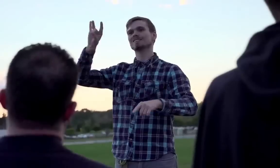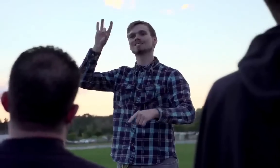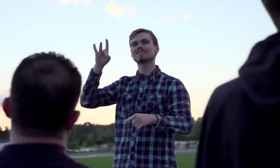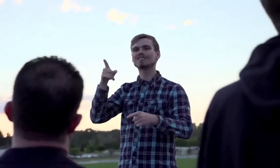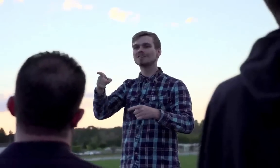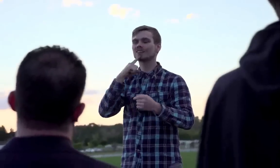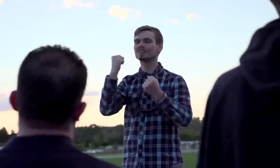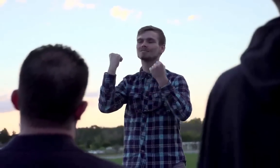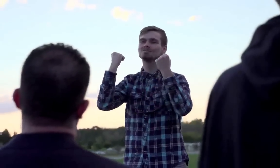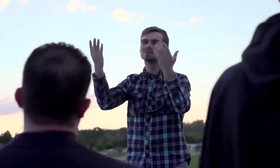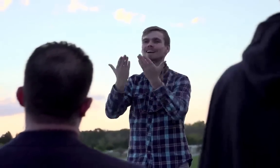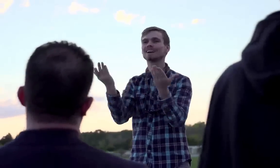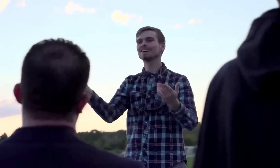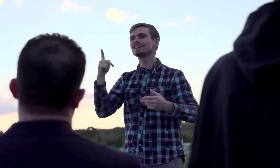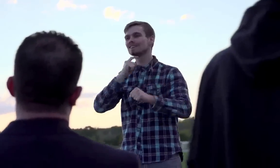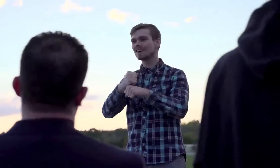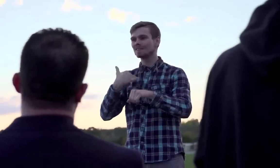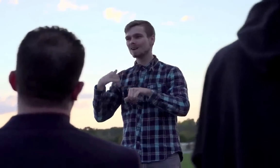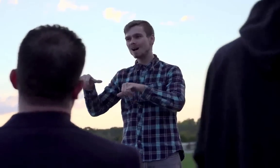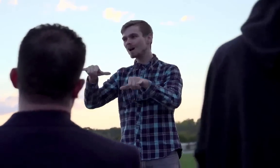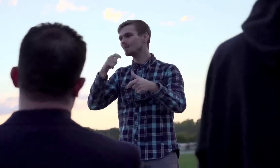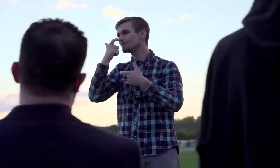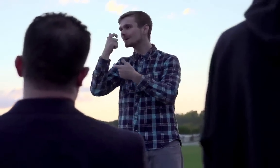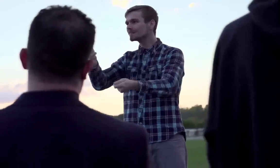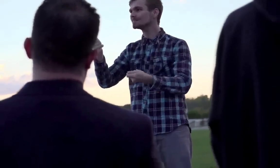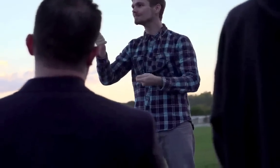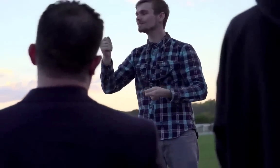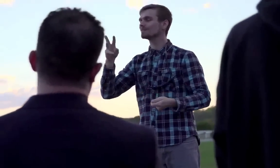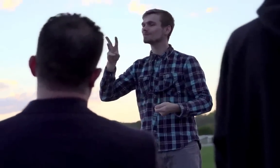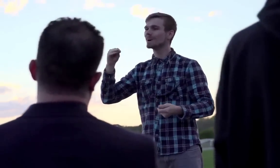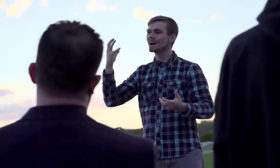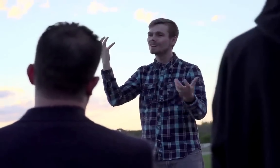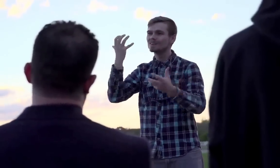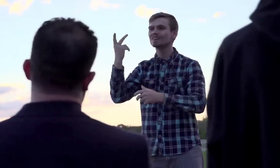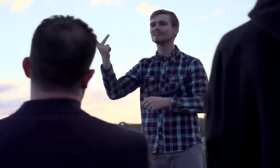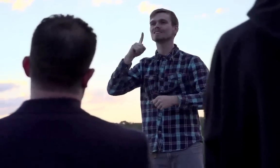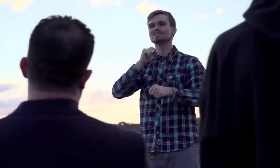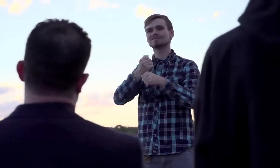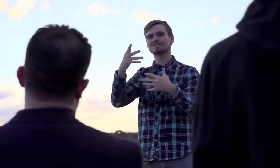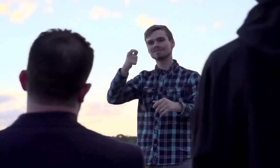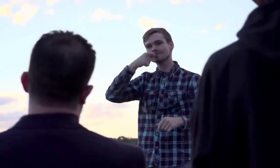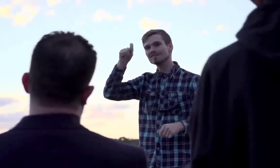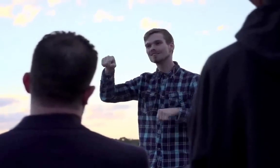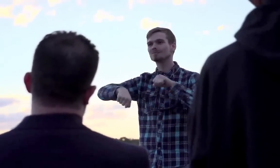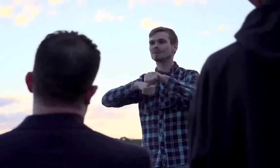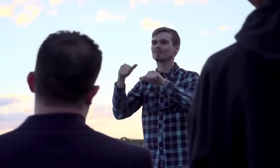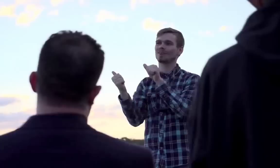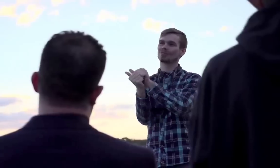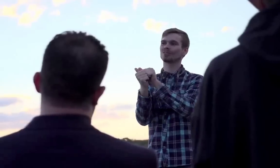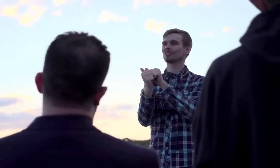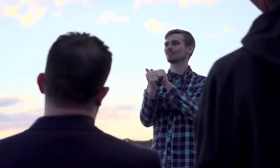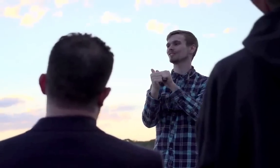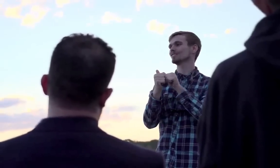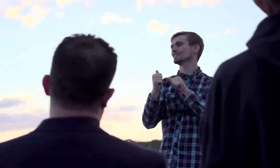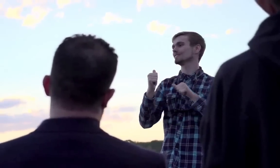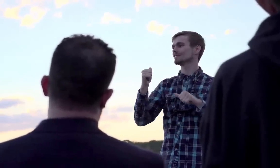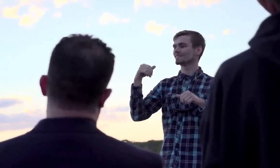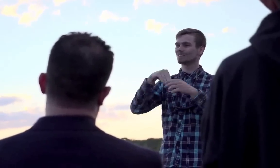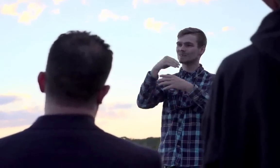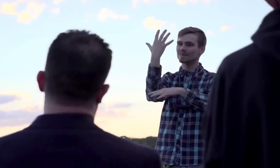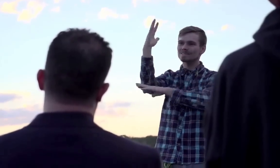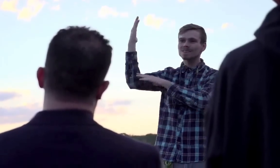and I just found out so many things about him that we had in common that I didn't realize. You know, we ended up riding